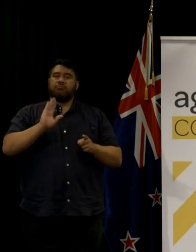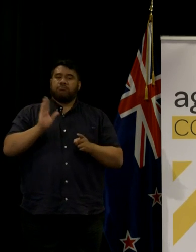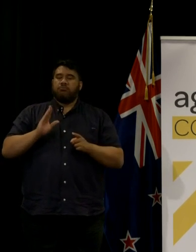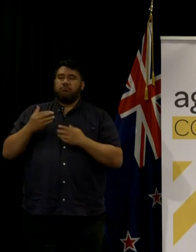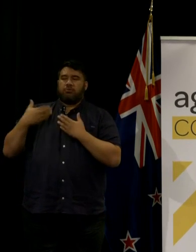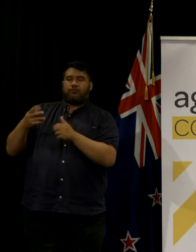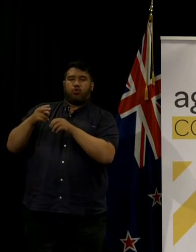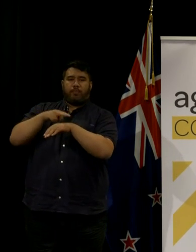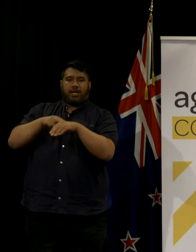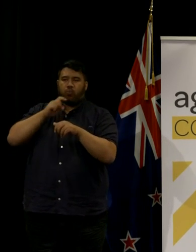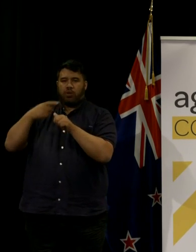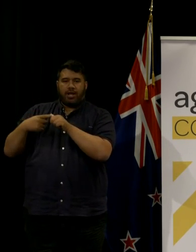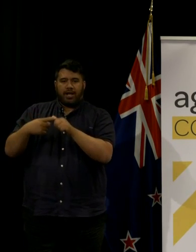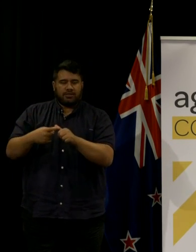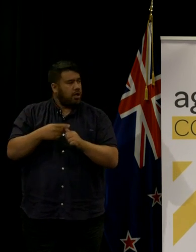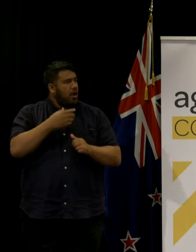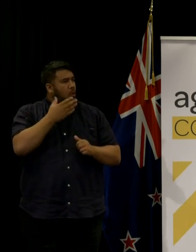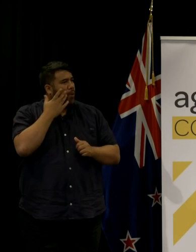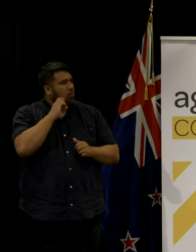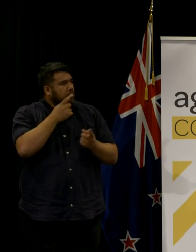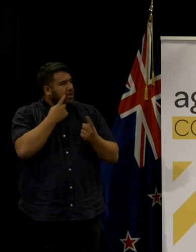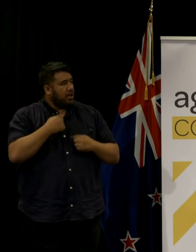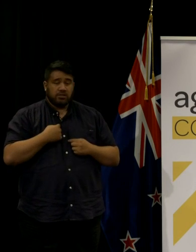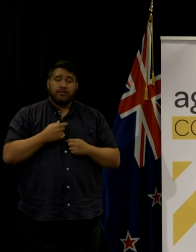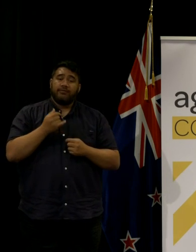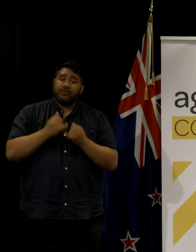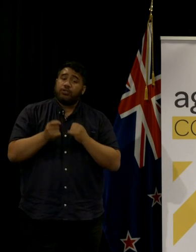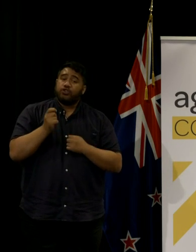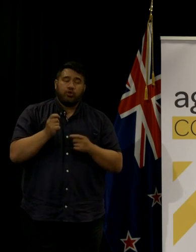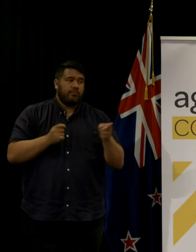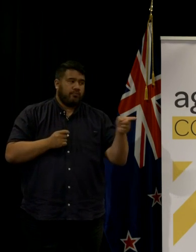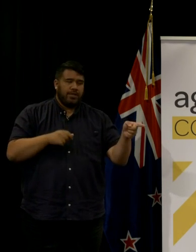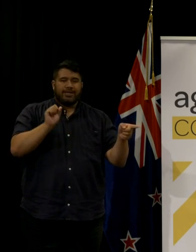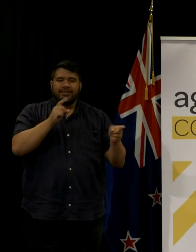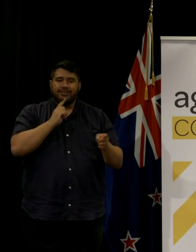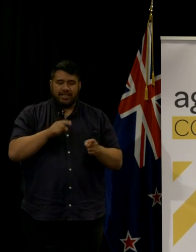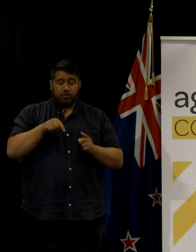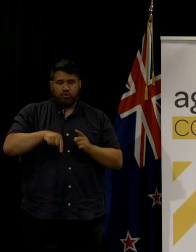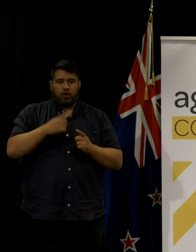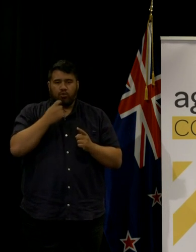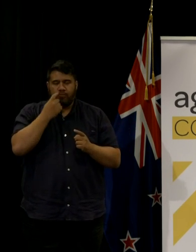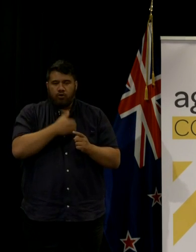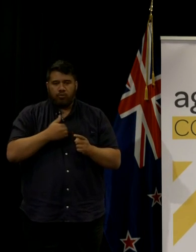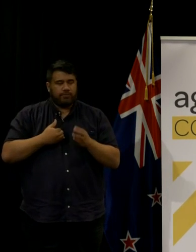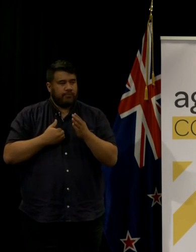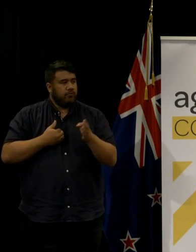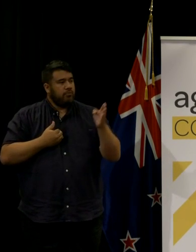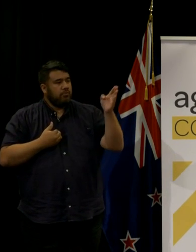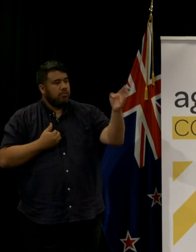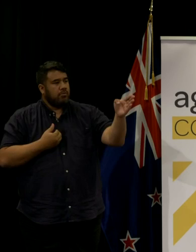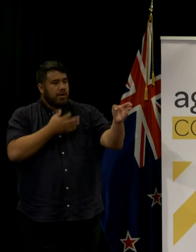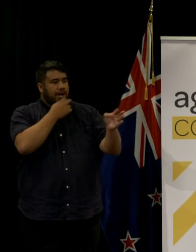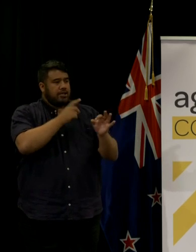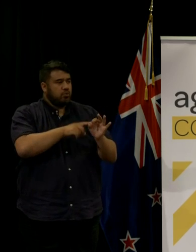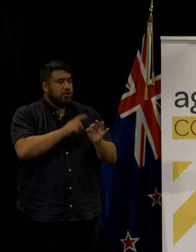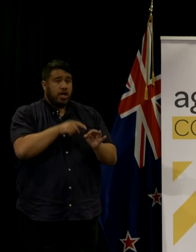those compliance issues directly. I think quite soon. Yes, either later today or tomorrow morning. Actually, how many strains